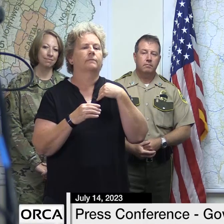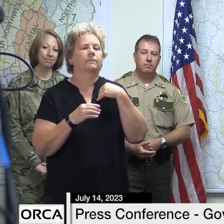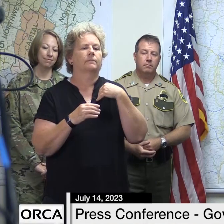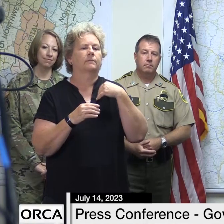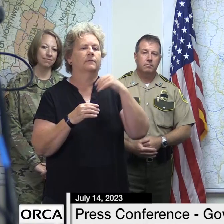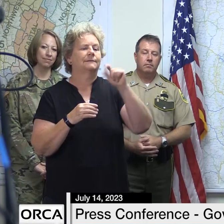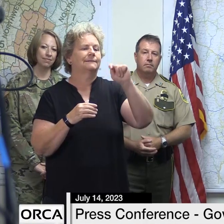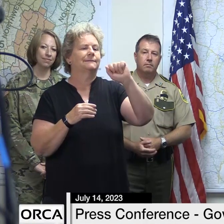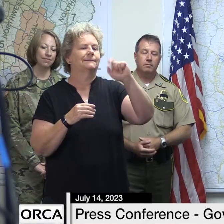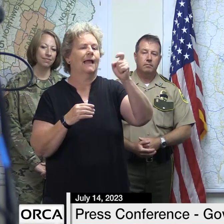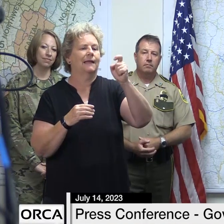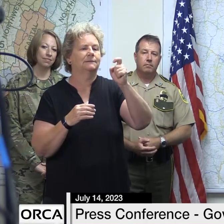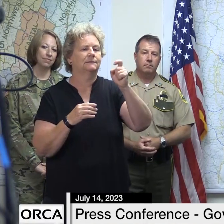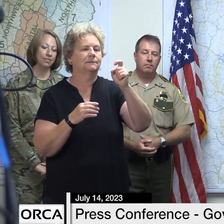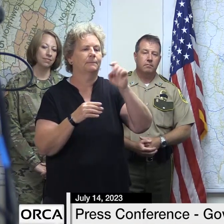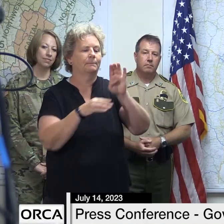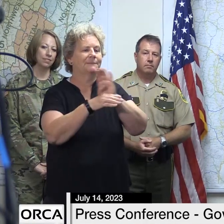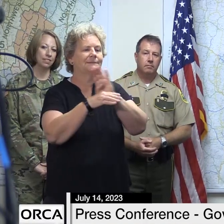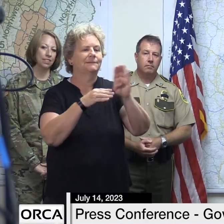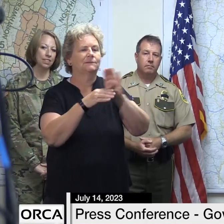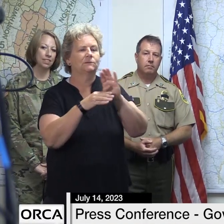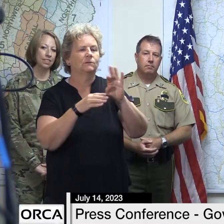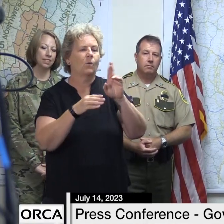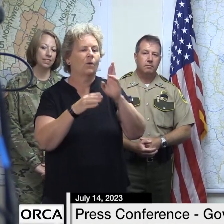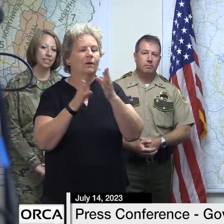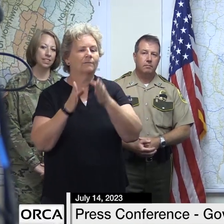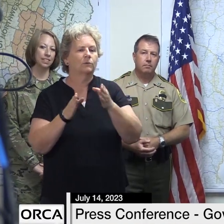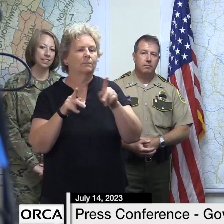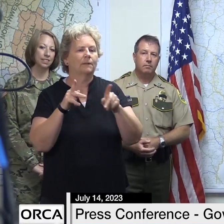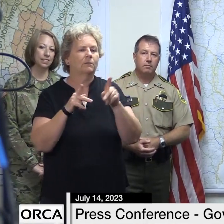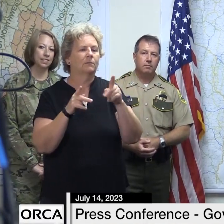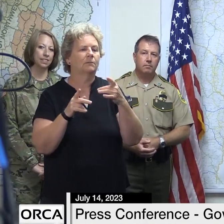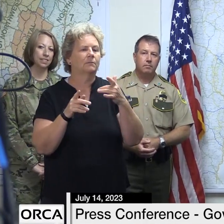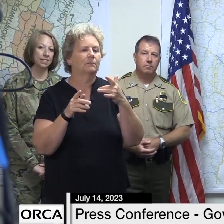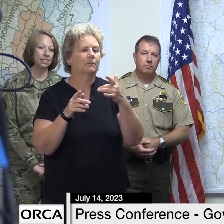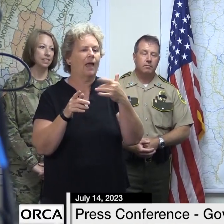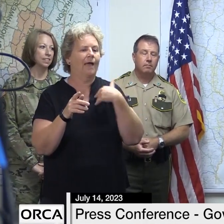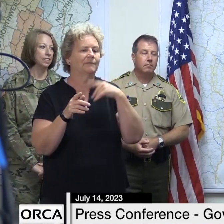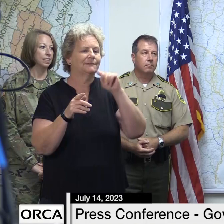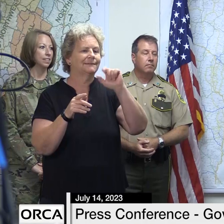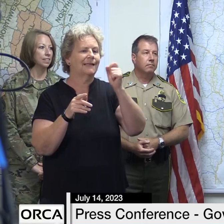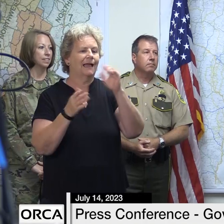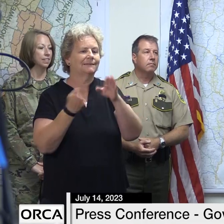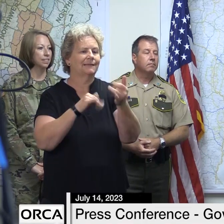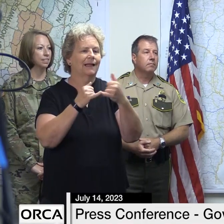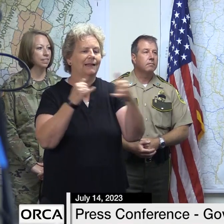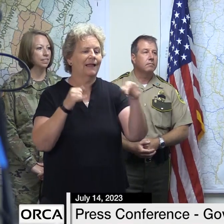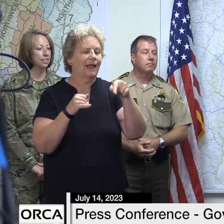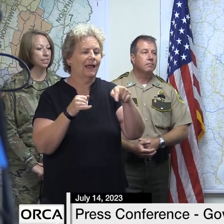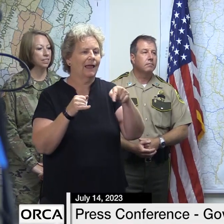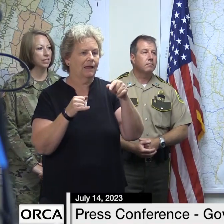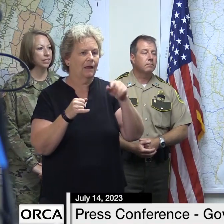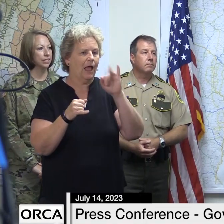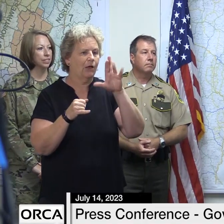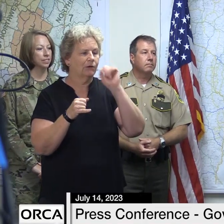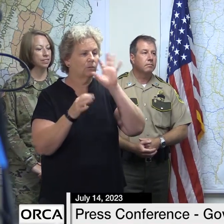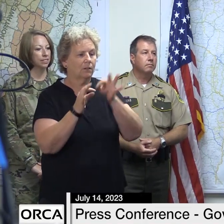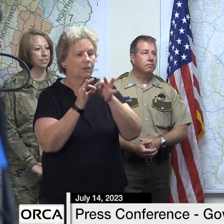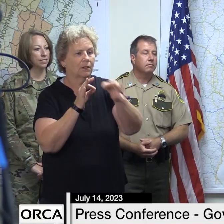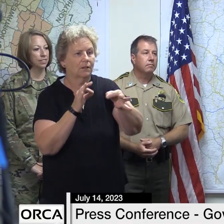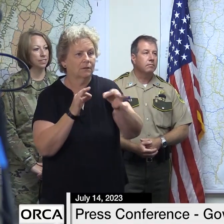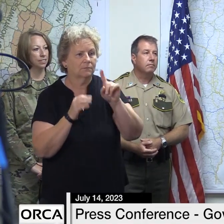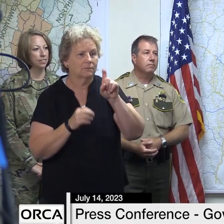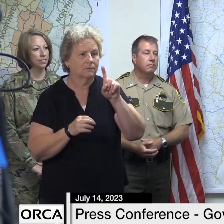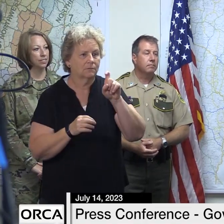filers, businesses, and individuals. Does the state have any plans to do the same? Oh, we'll be working on that. I think that was for